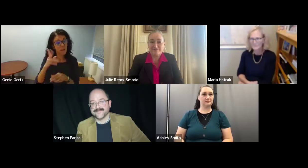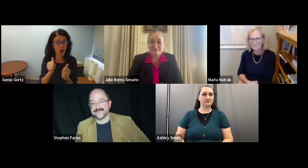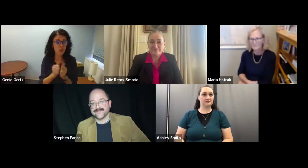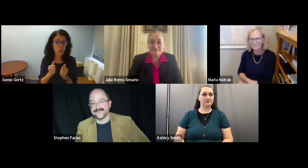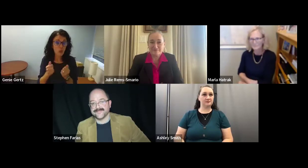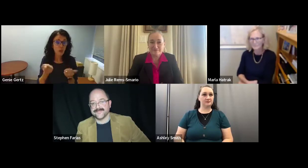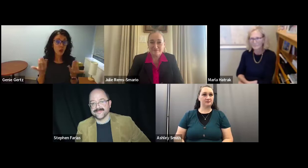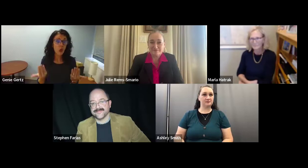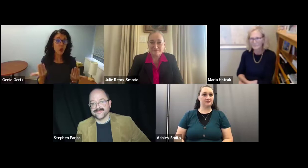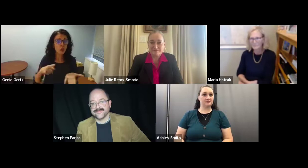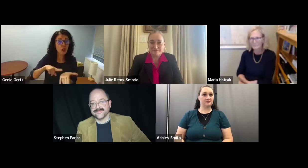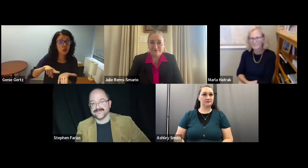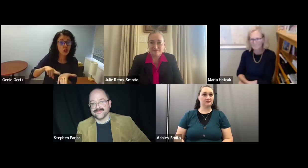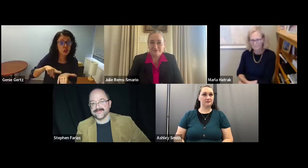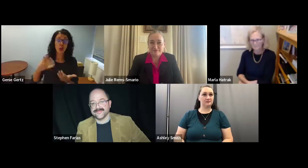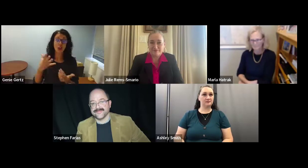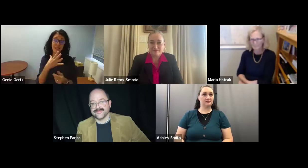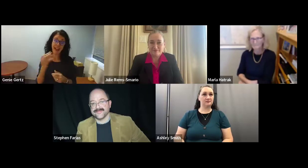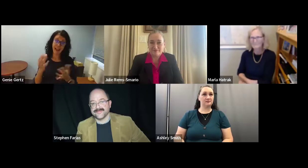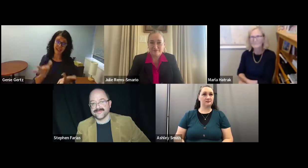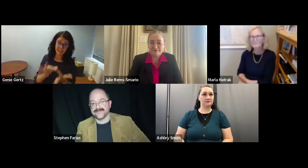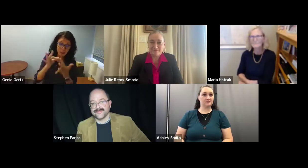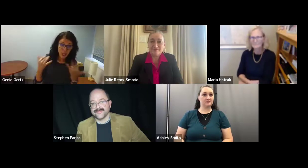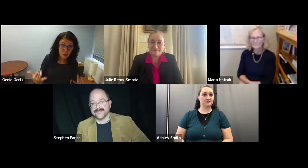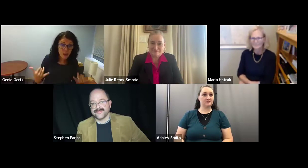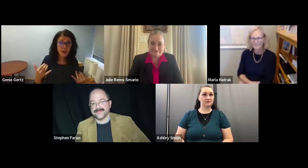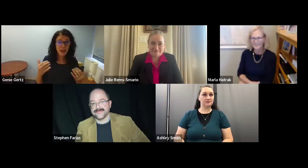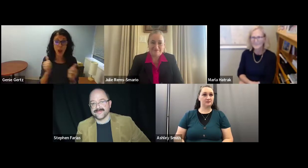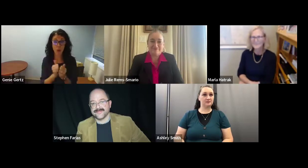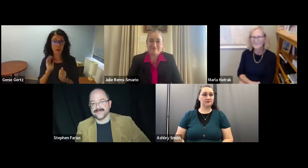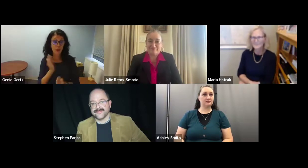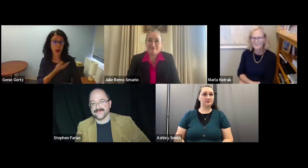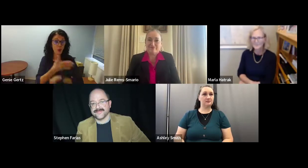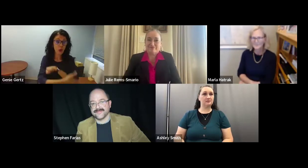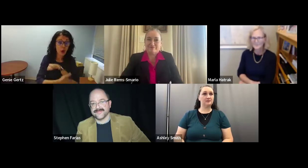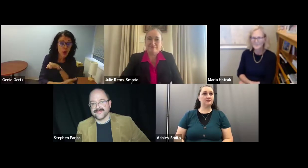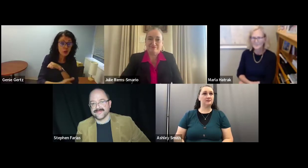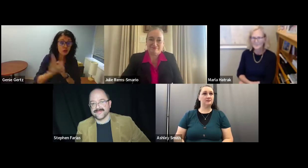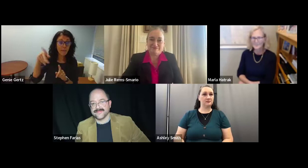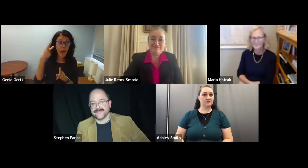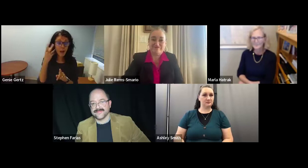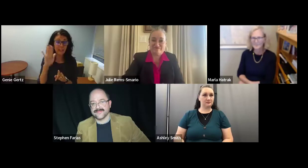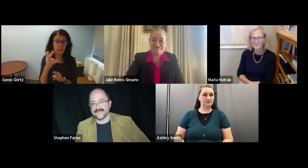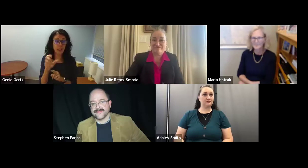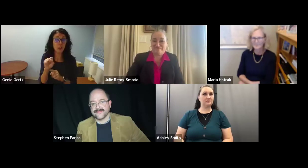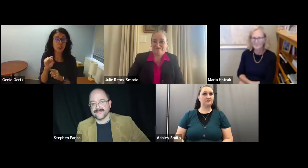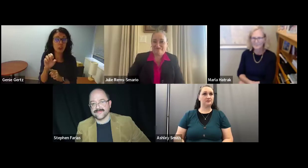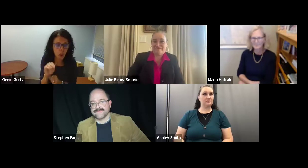ourselves informed, and we need to keep up with the current research. And we, especially today, we need to understand